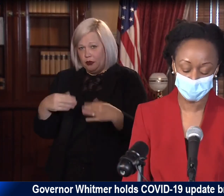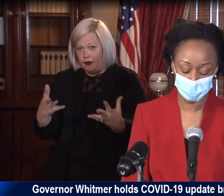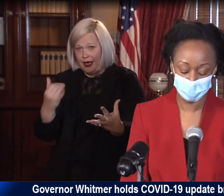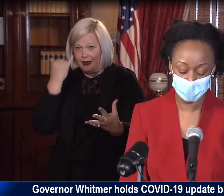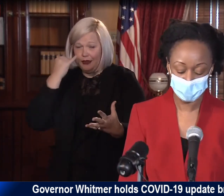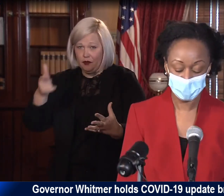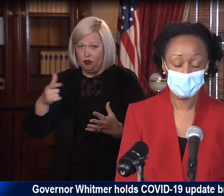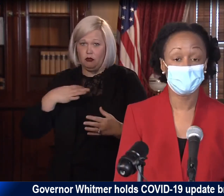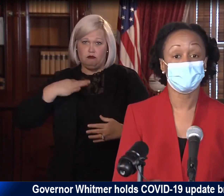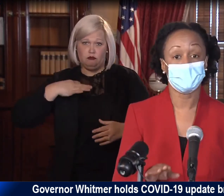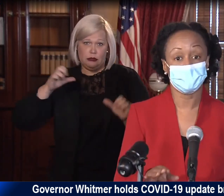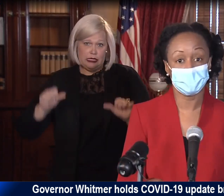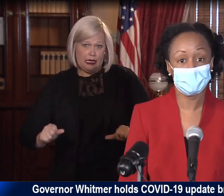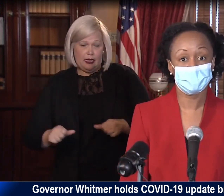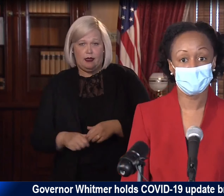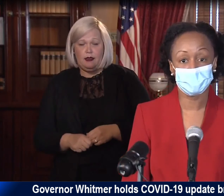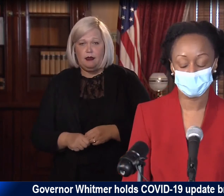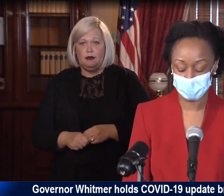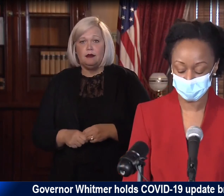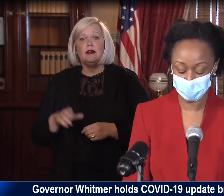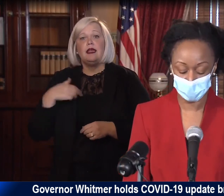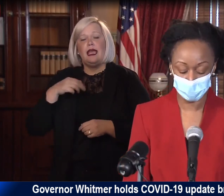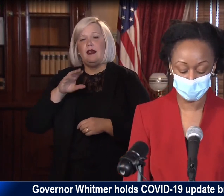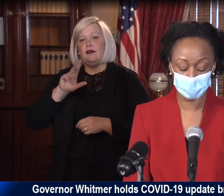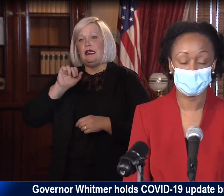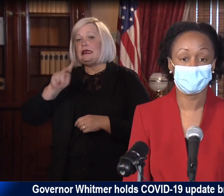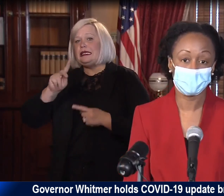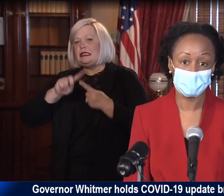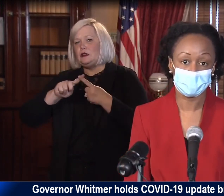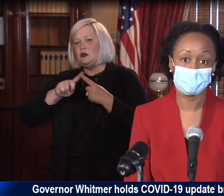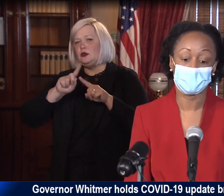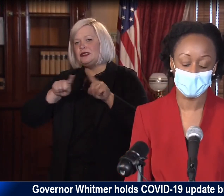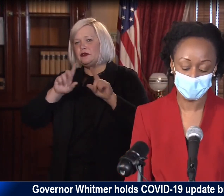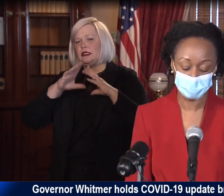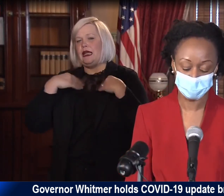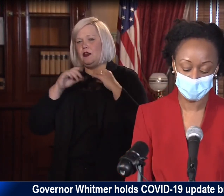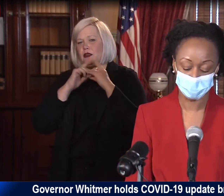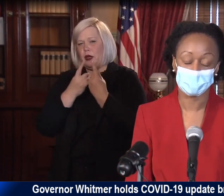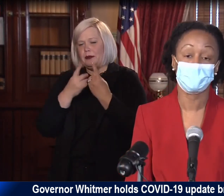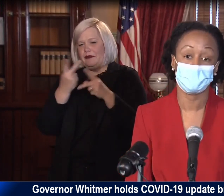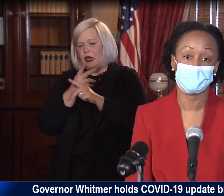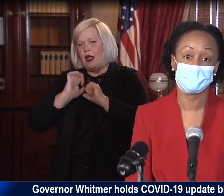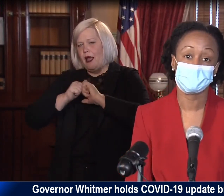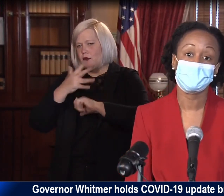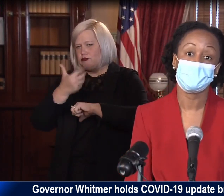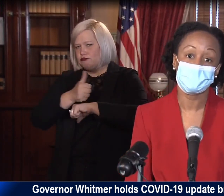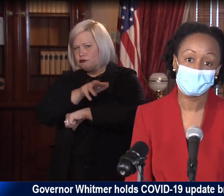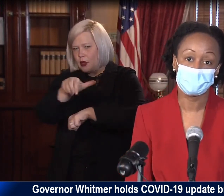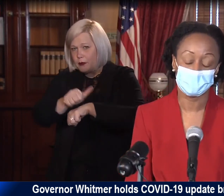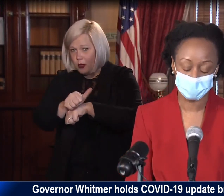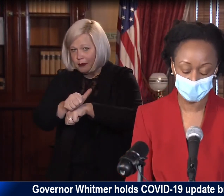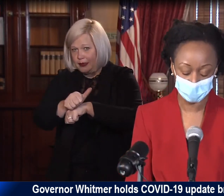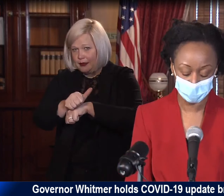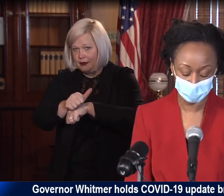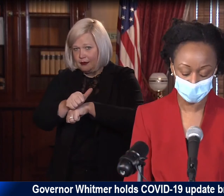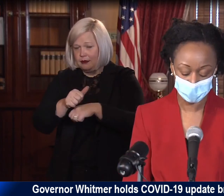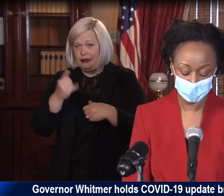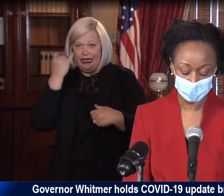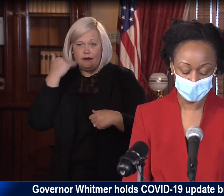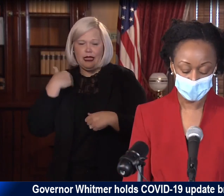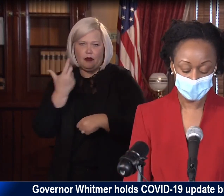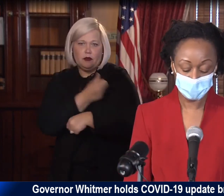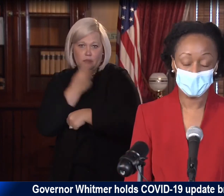you are eligible. You will find links to those health departments with information on how to schedule an appointment if one is